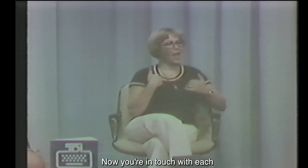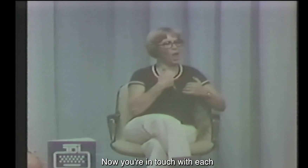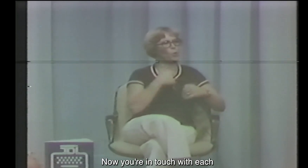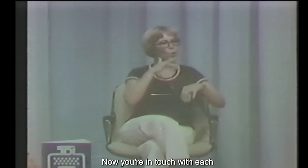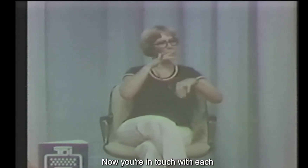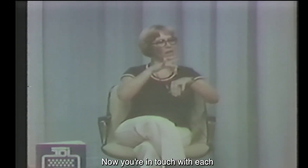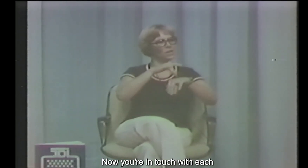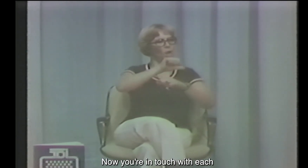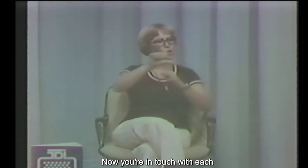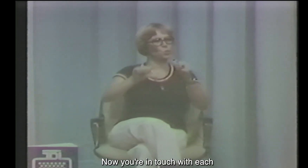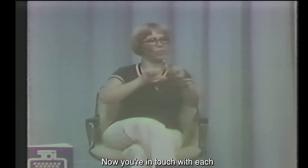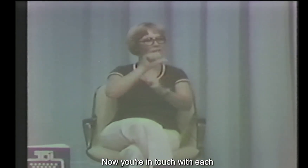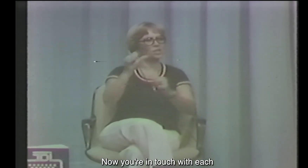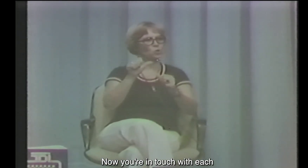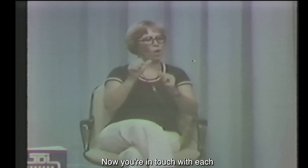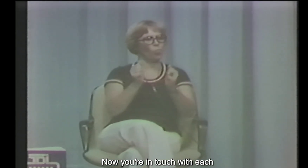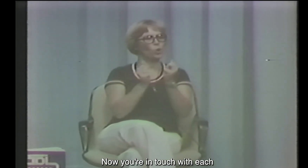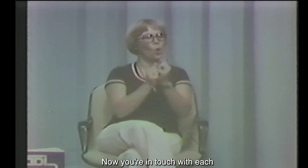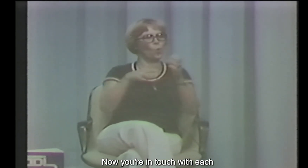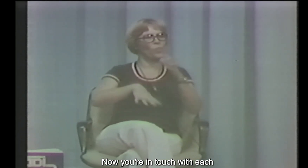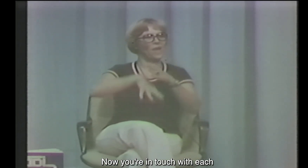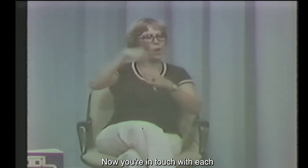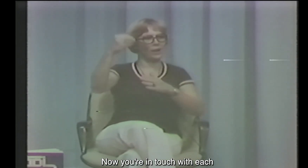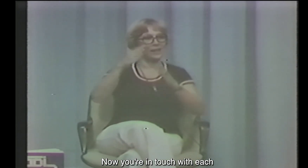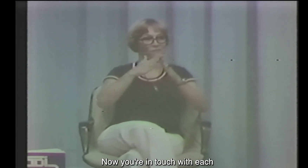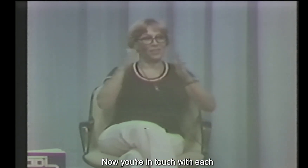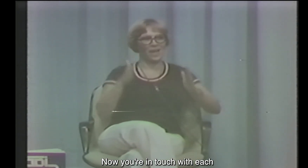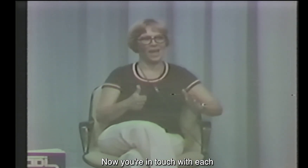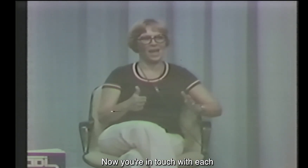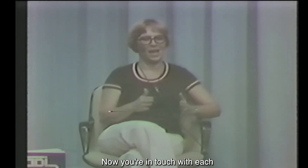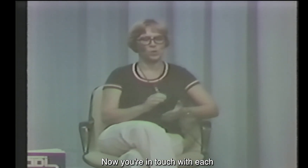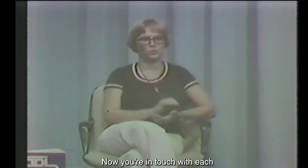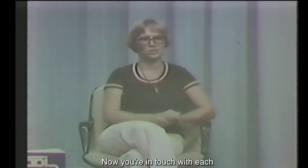we were in touch with each other without leaving the house.